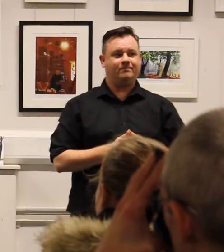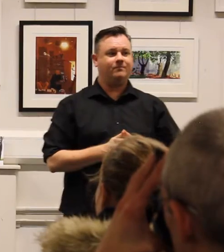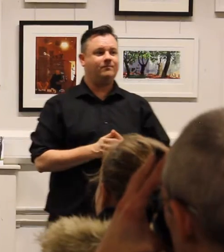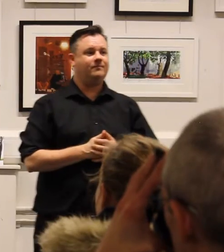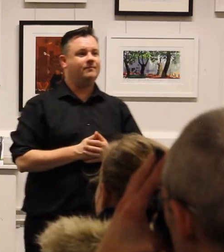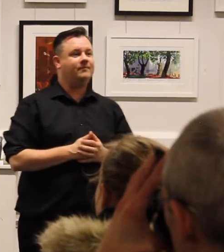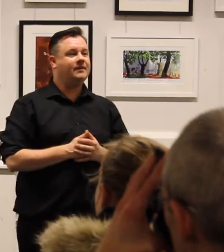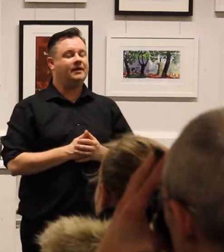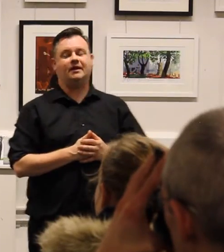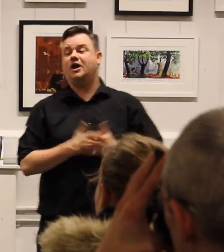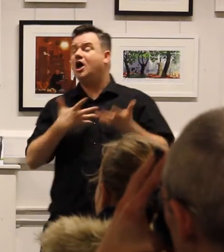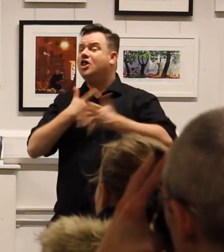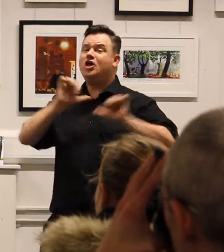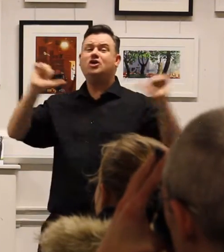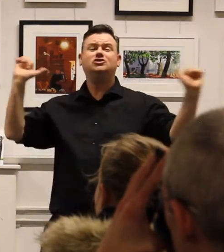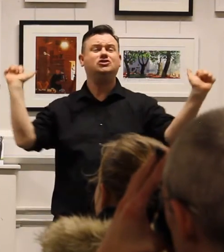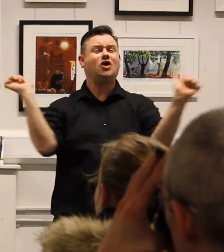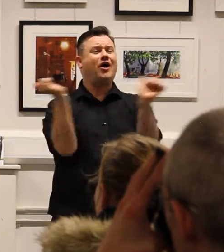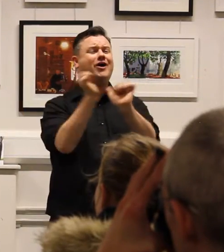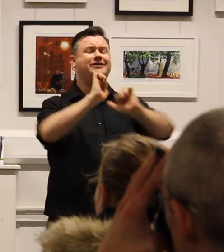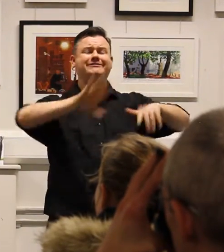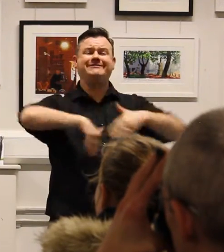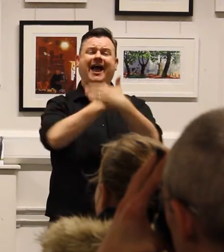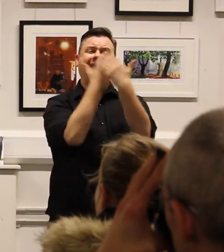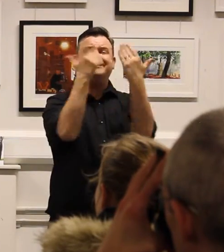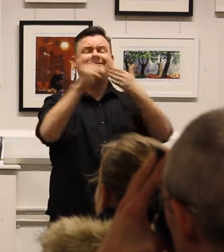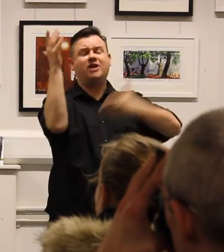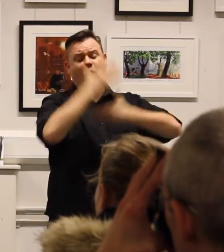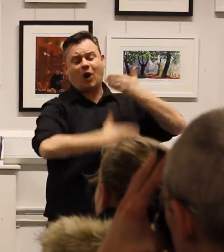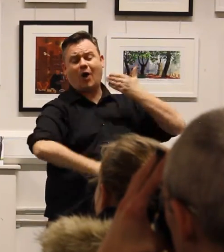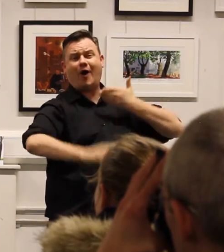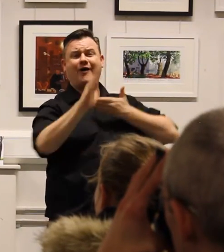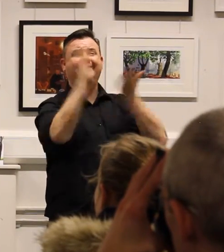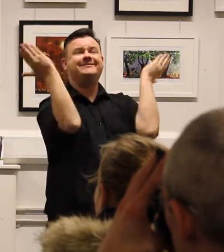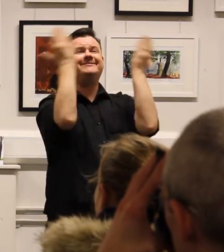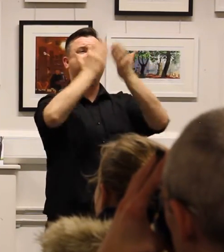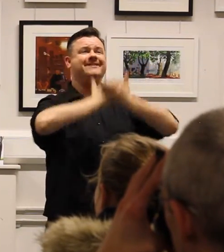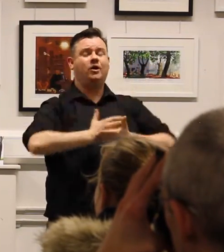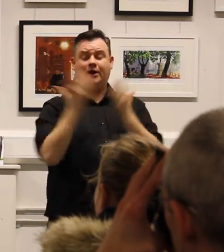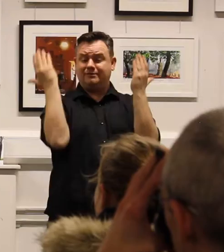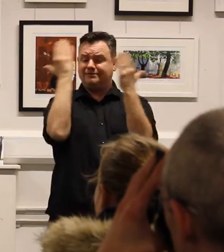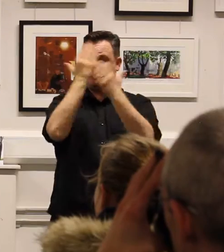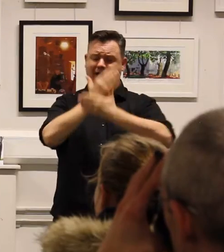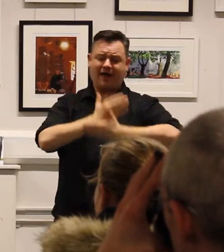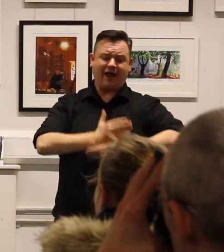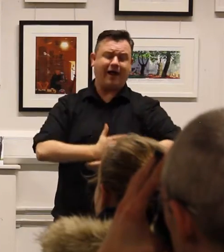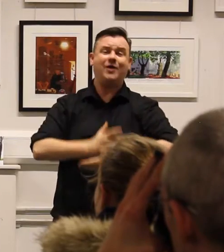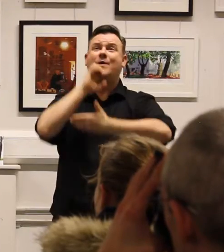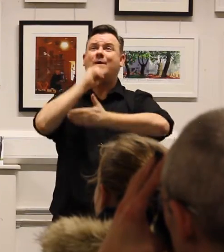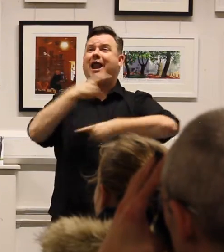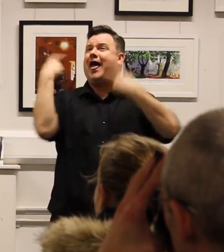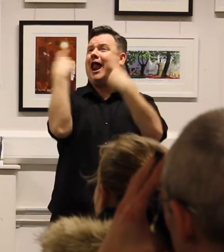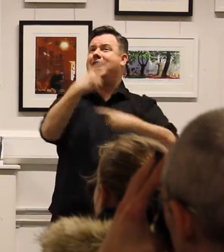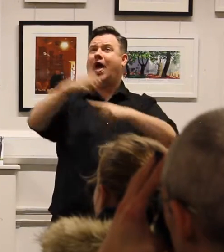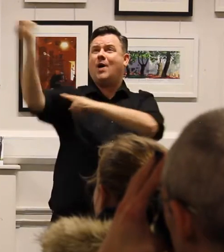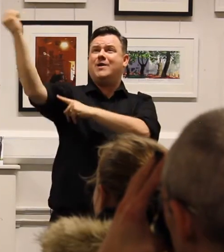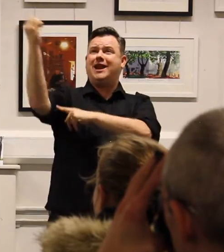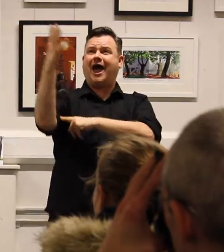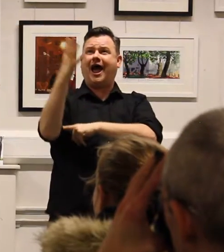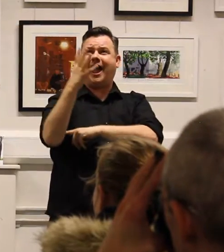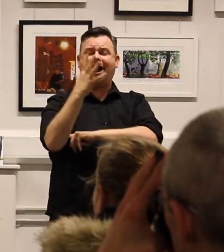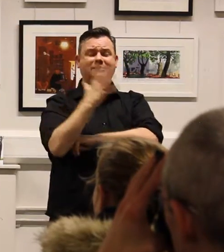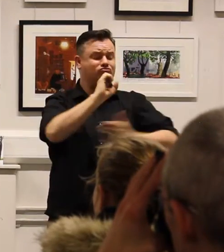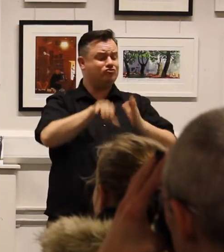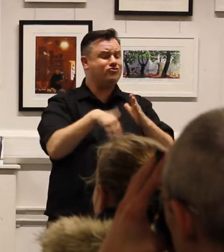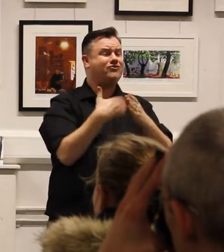The shortest day is the longest night. Dark will soon give way to light.